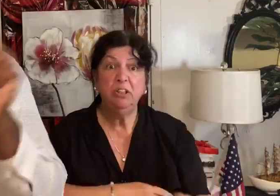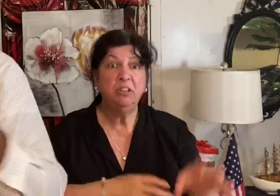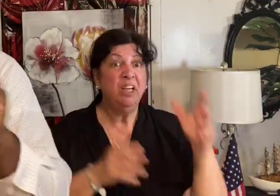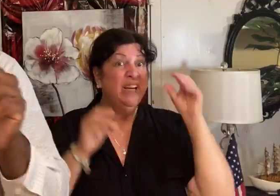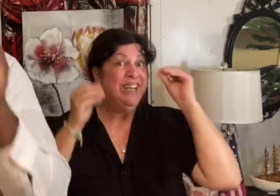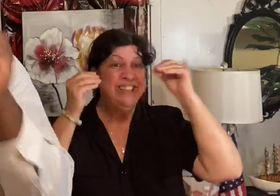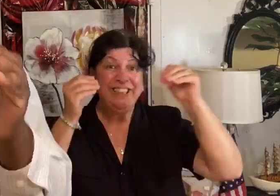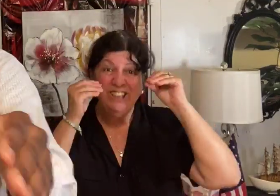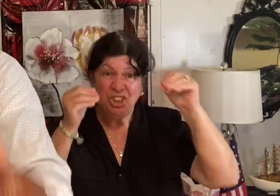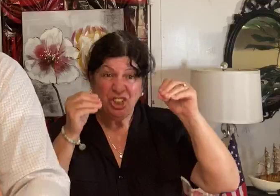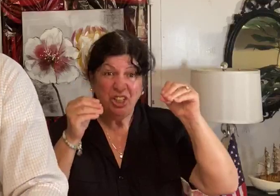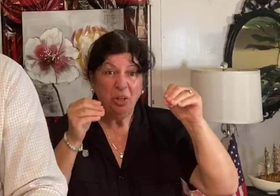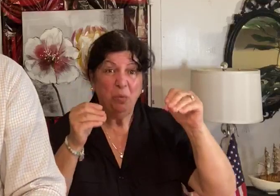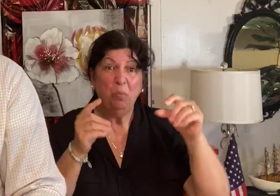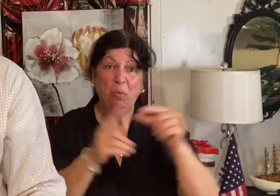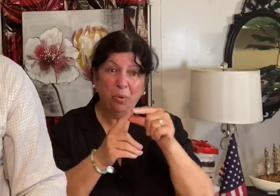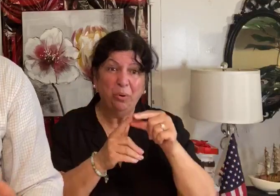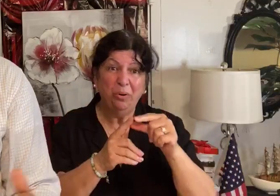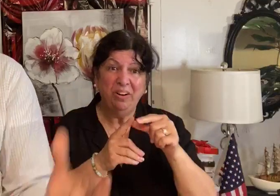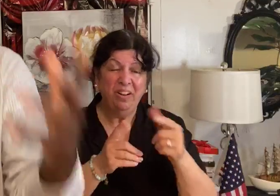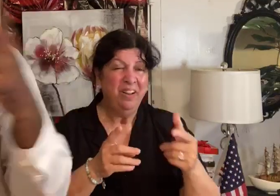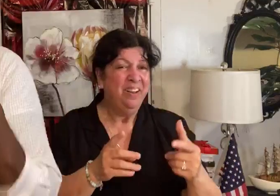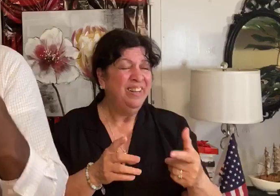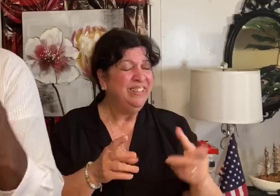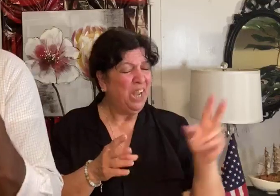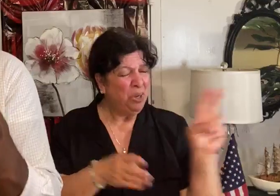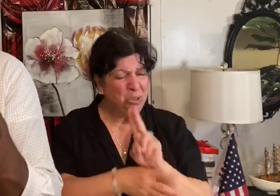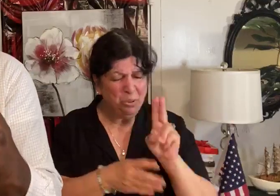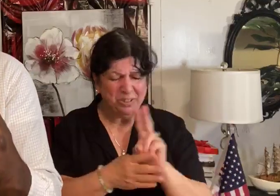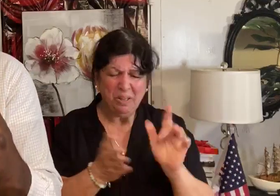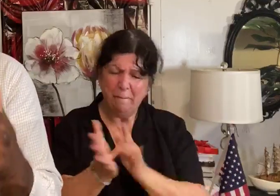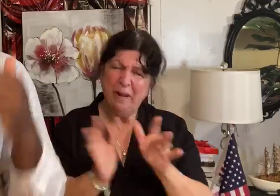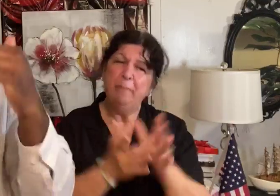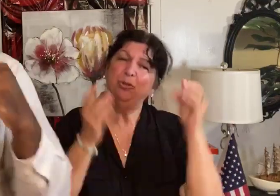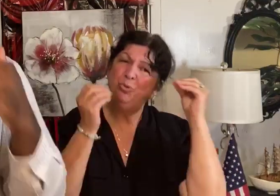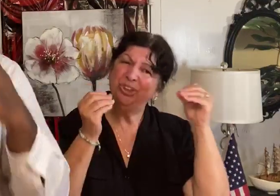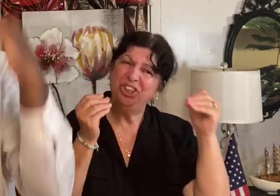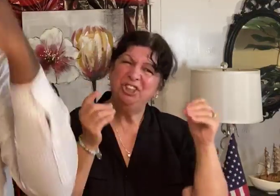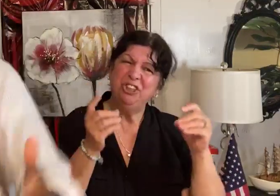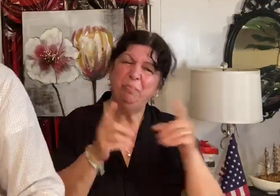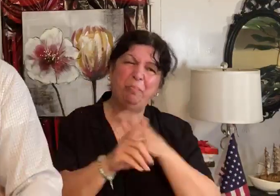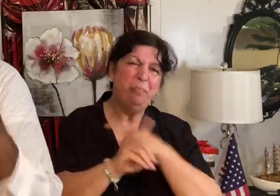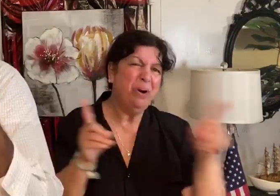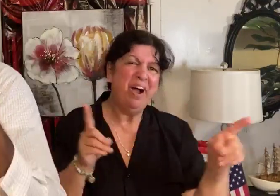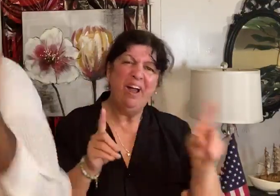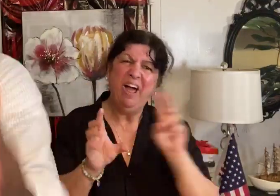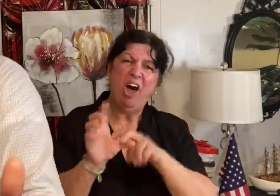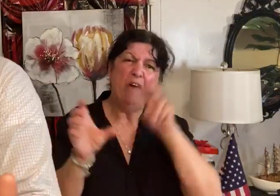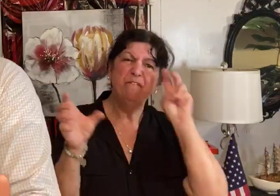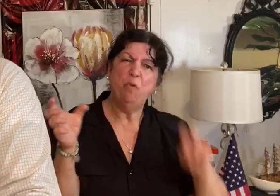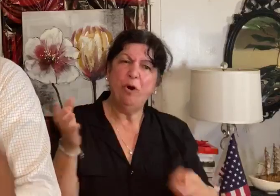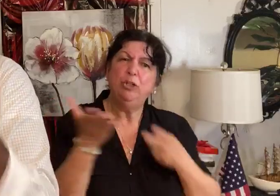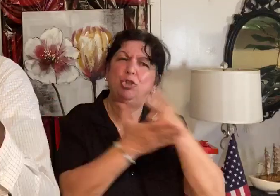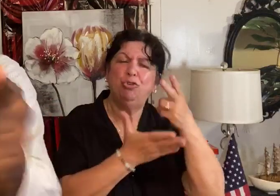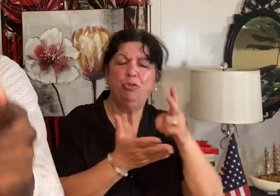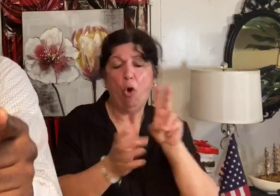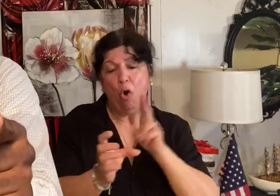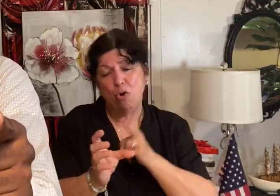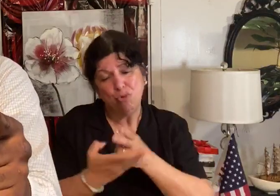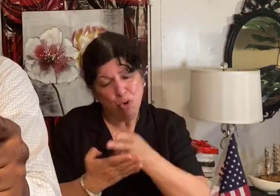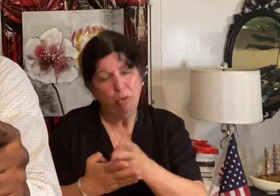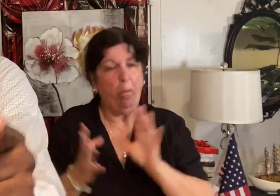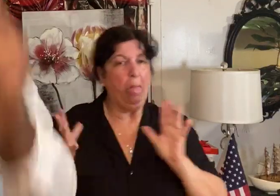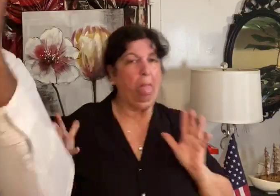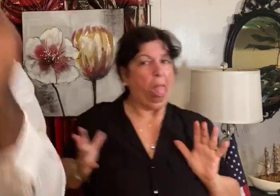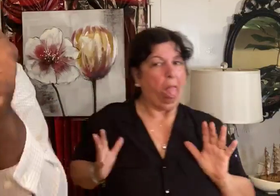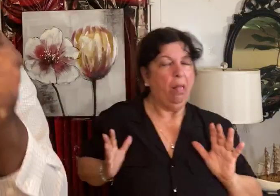Bible, but not actually teaching the Bible. It's like they use the Bible to teach while avoiding to give the truth of it. And I'm just